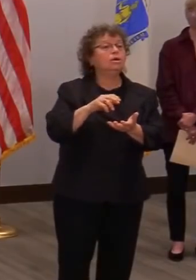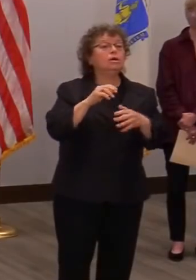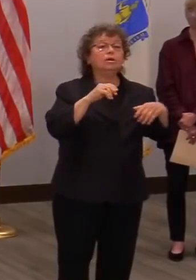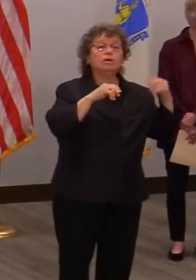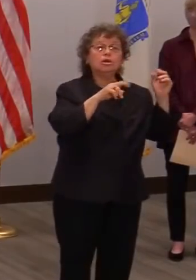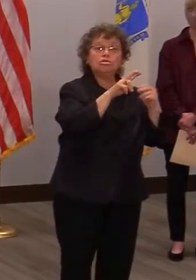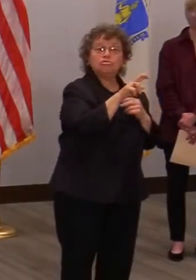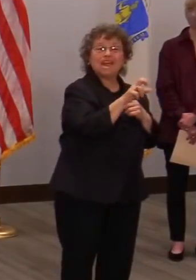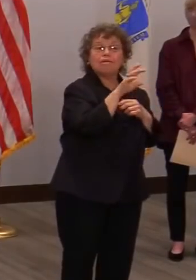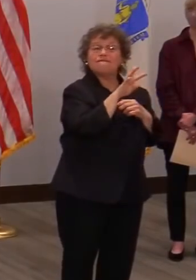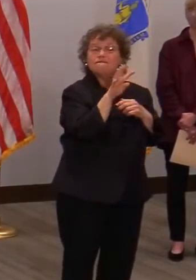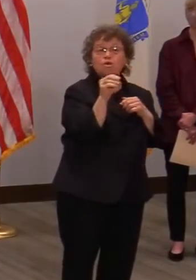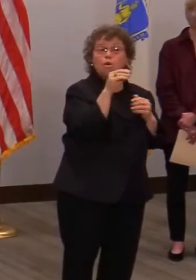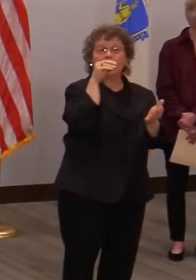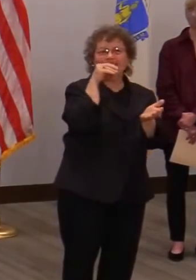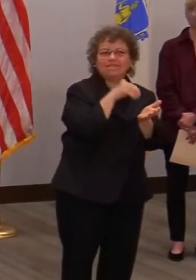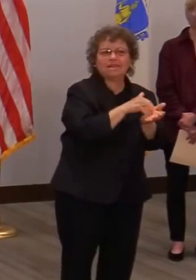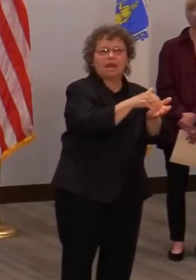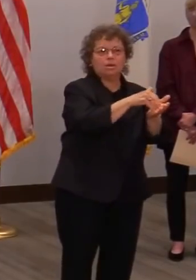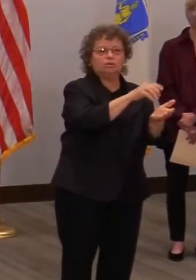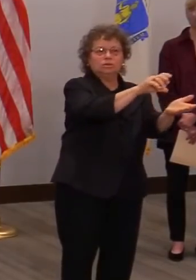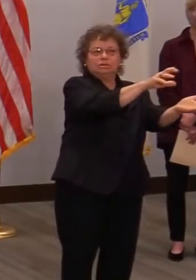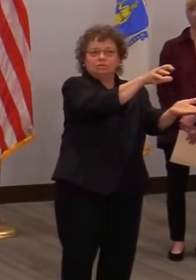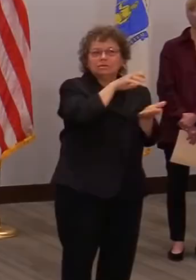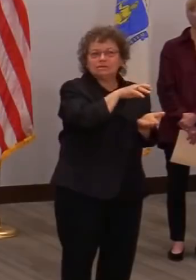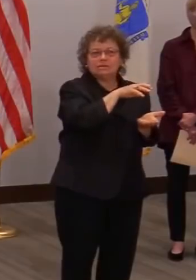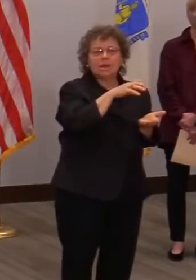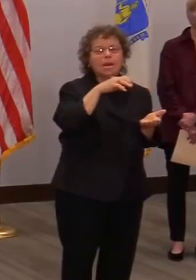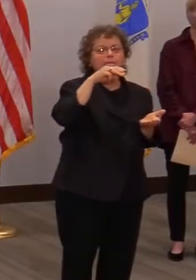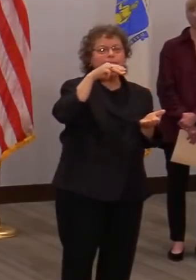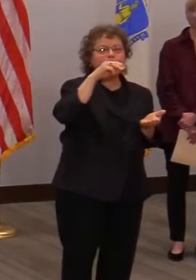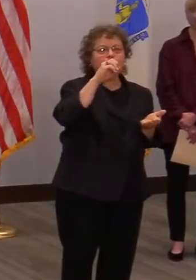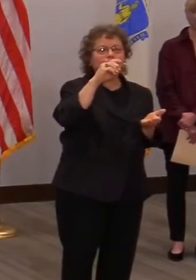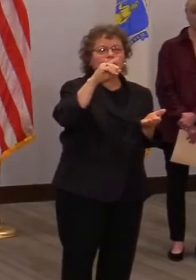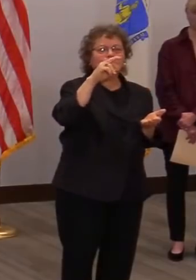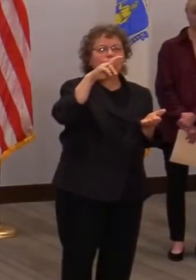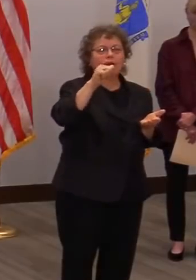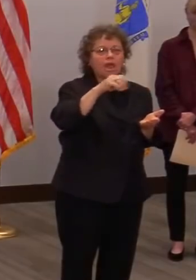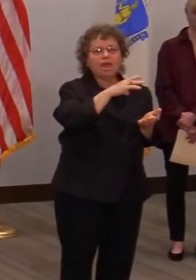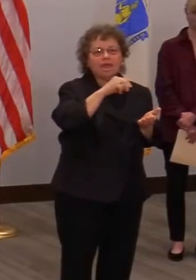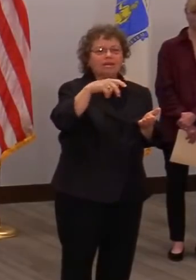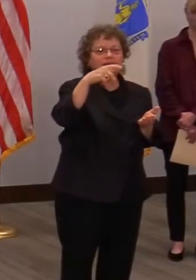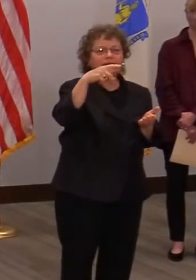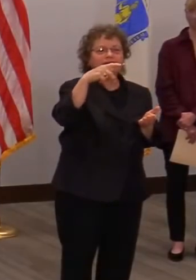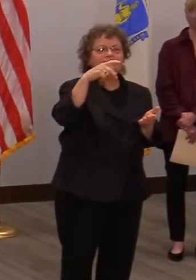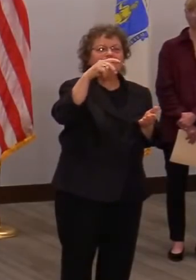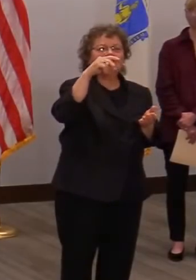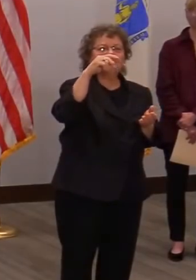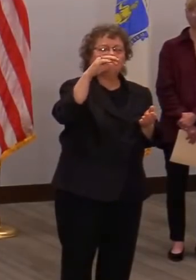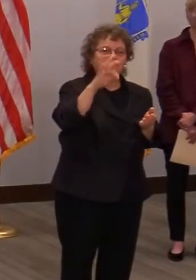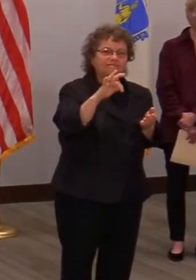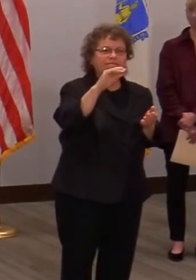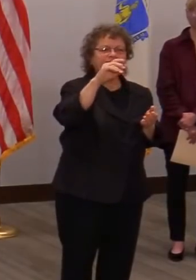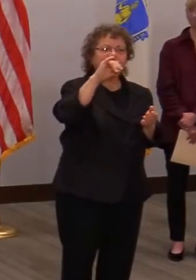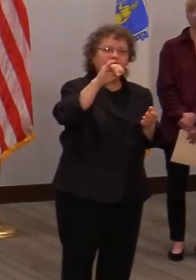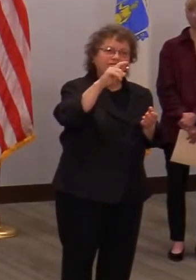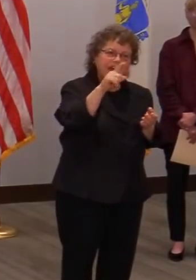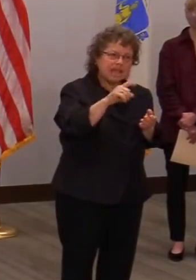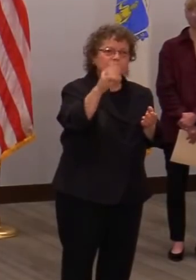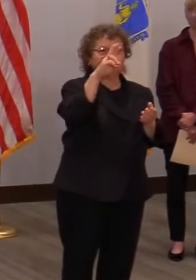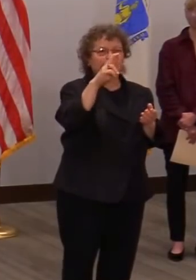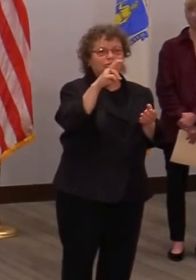340,000 doses of Moderna and Pfizer as part of that same state allocation. J&J therefore accounted for